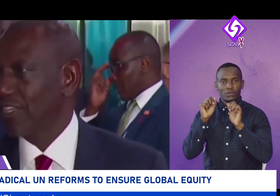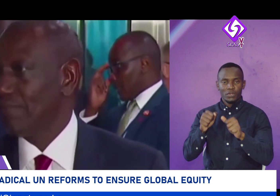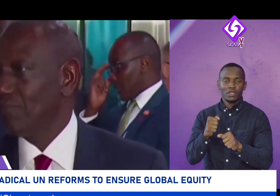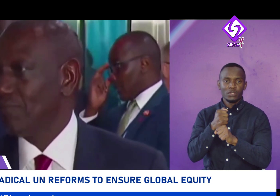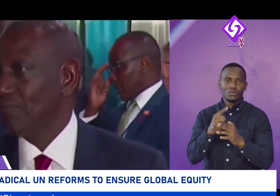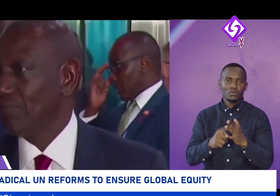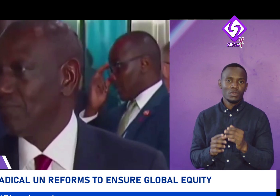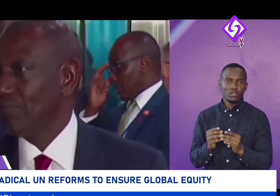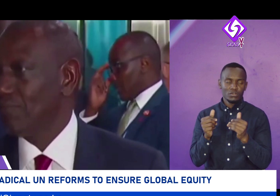perspectives.